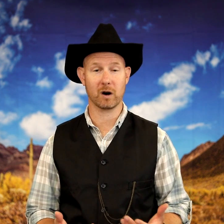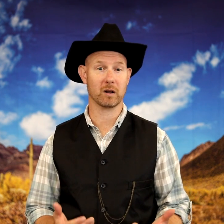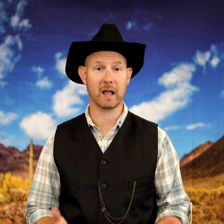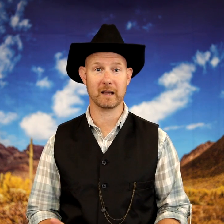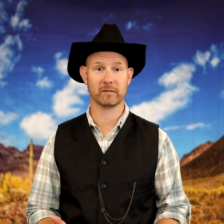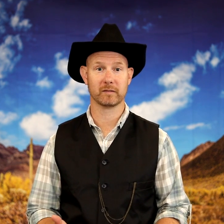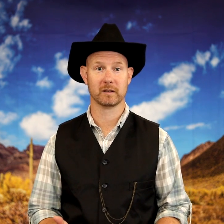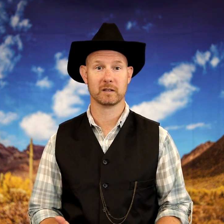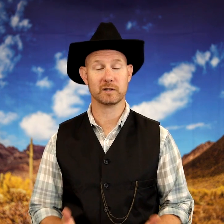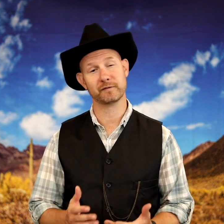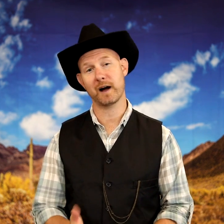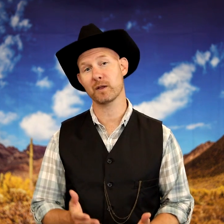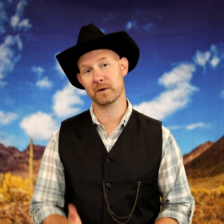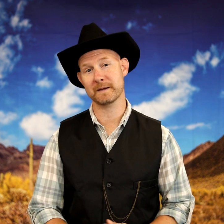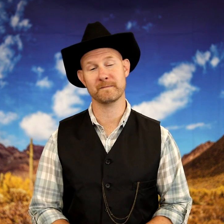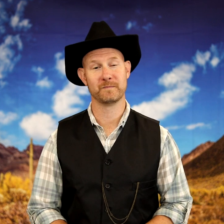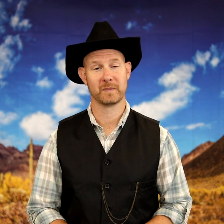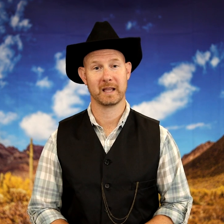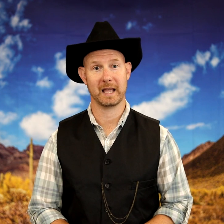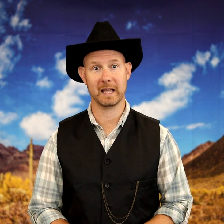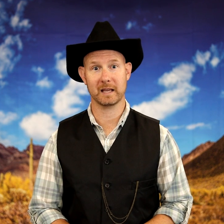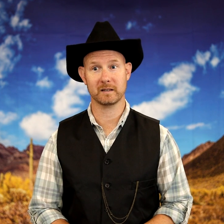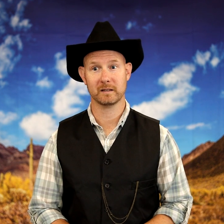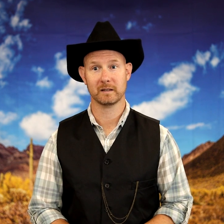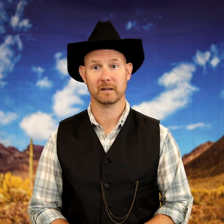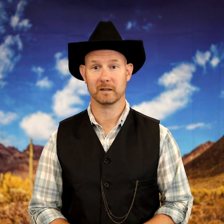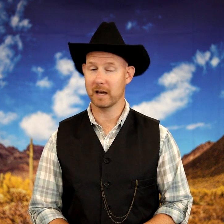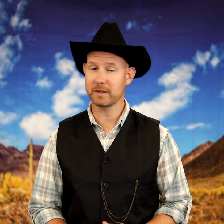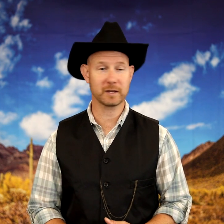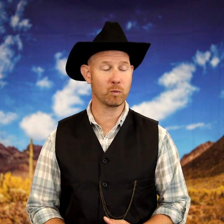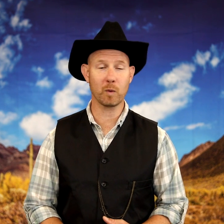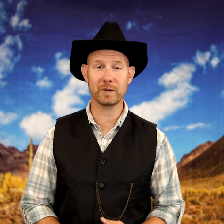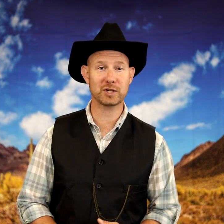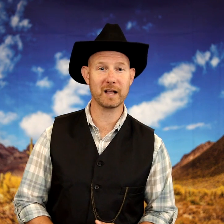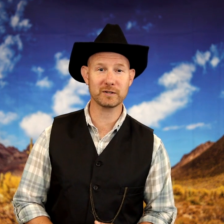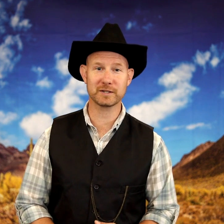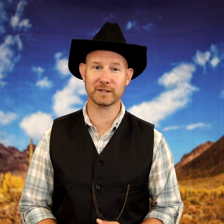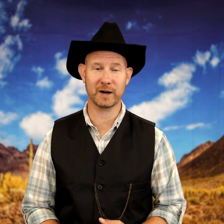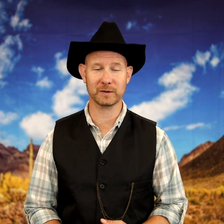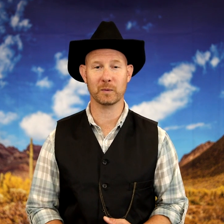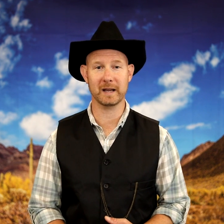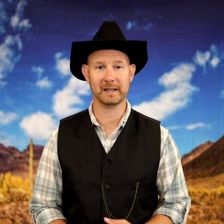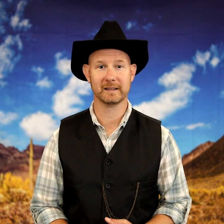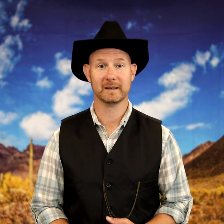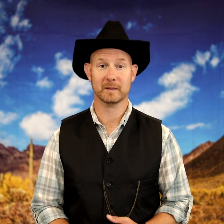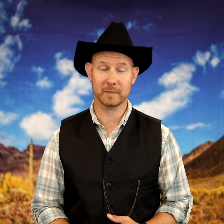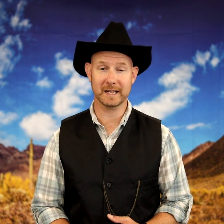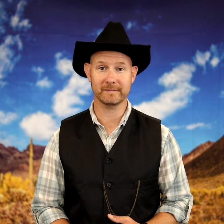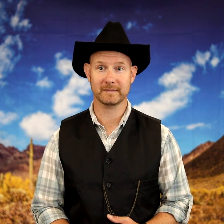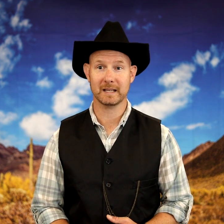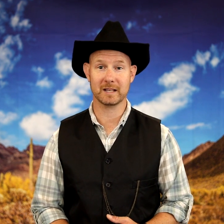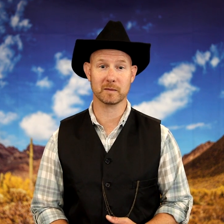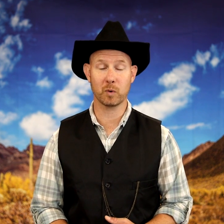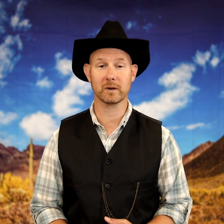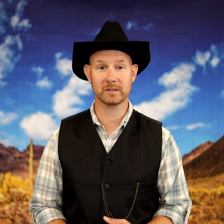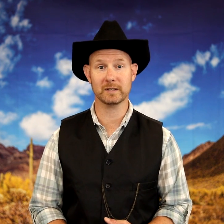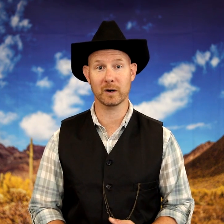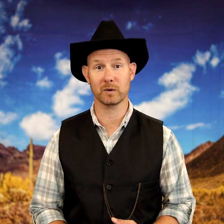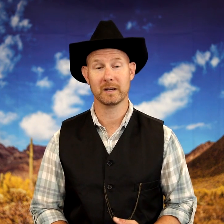our life to follow him. And not that there won't be challenges along the way, but it's important to know